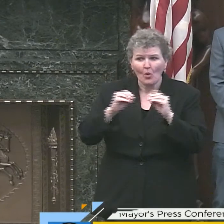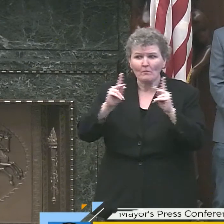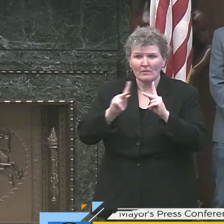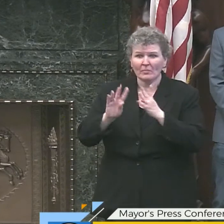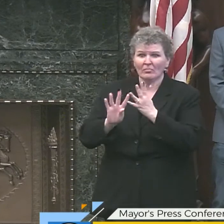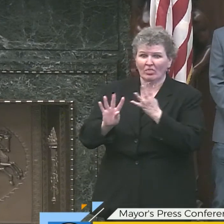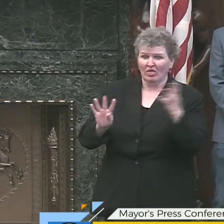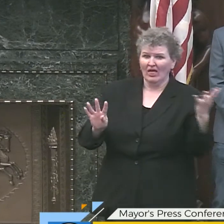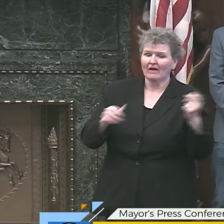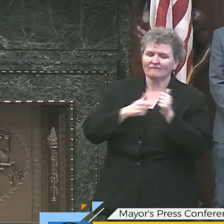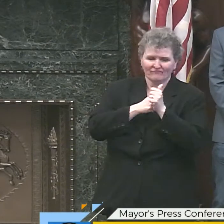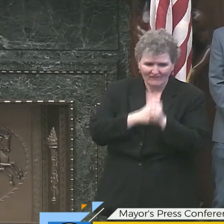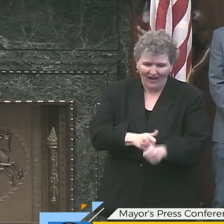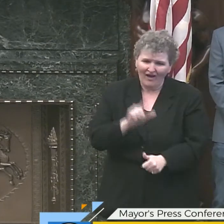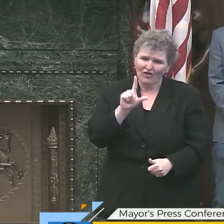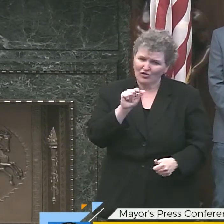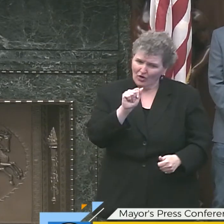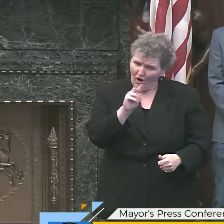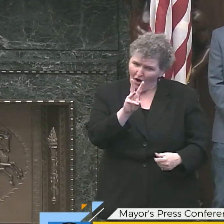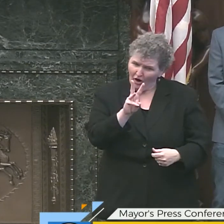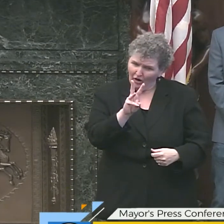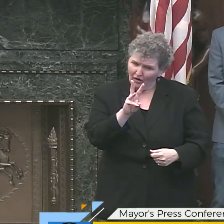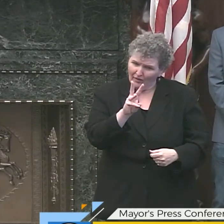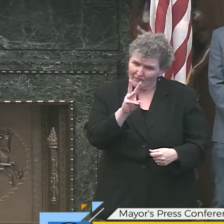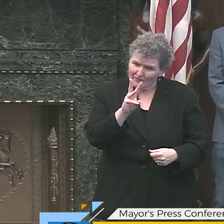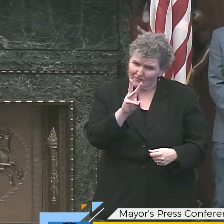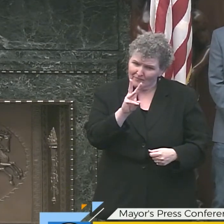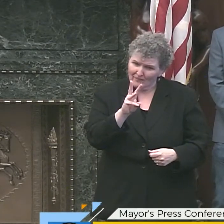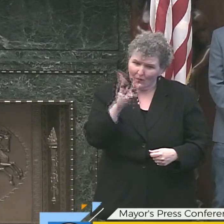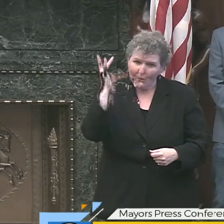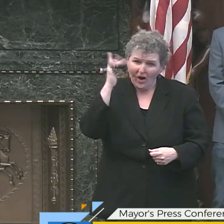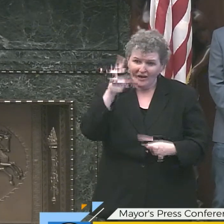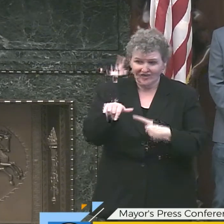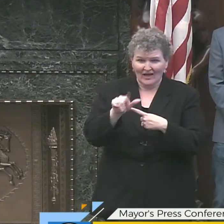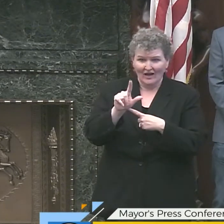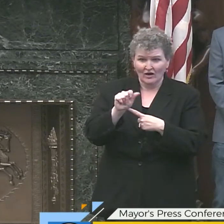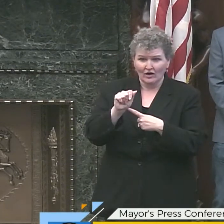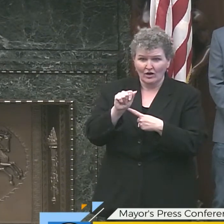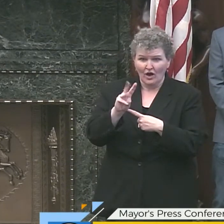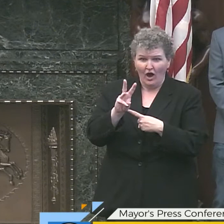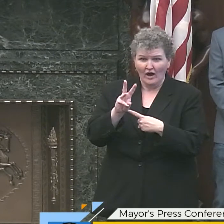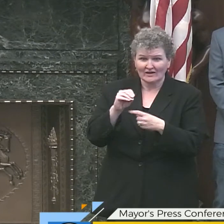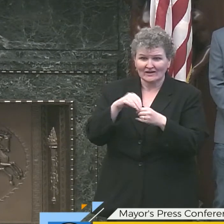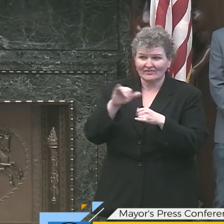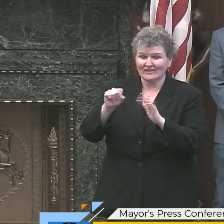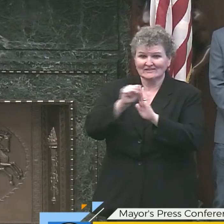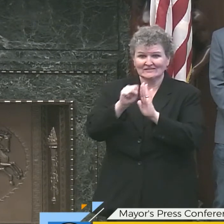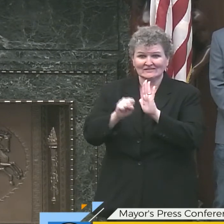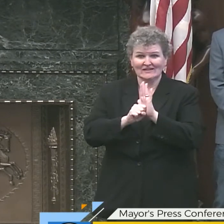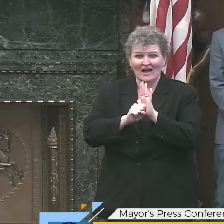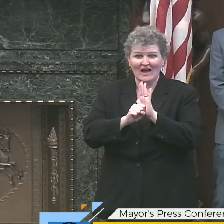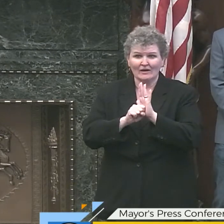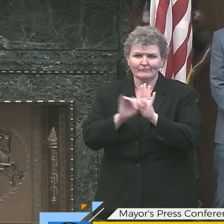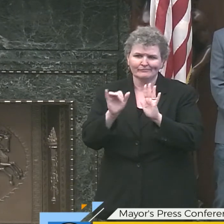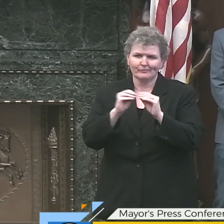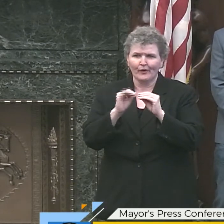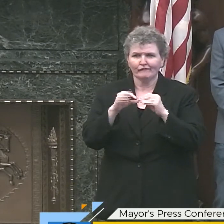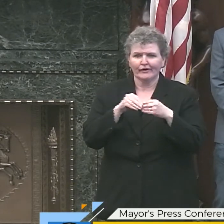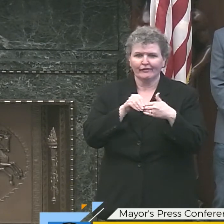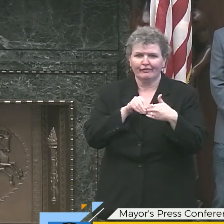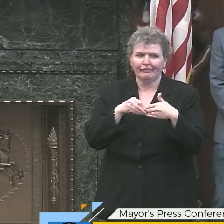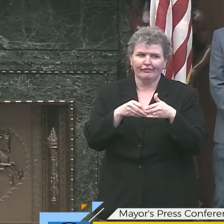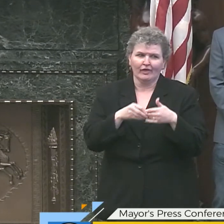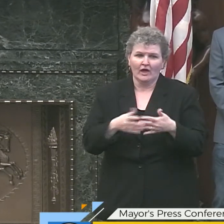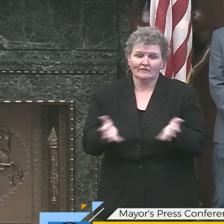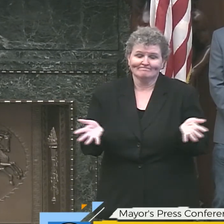and because of our lax rules in the state, some of them could be straw purchases for people who can't legally buy a gun themselves. So yeah, I do have